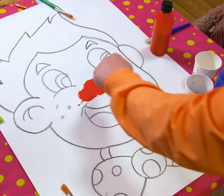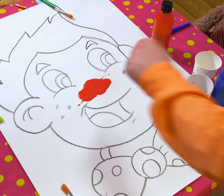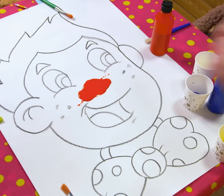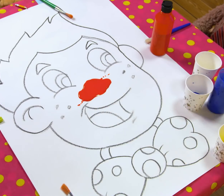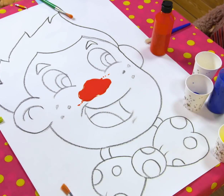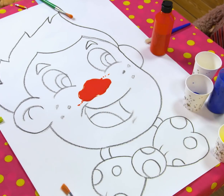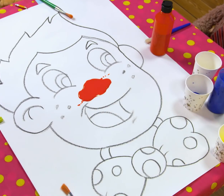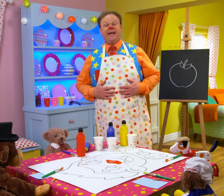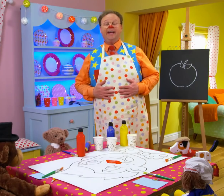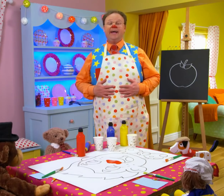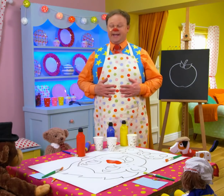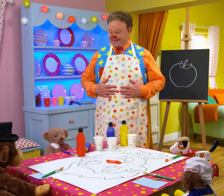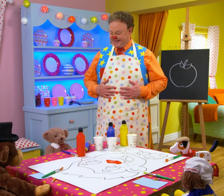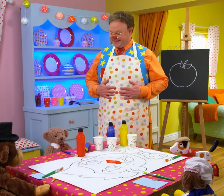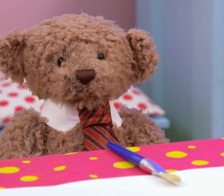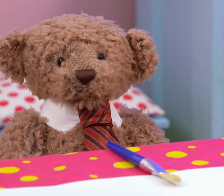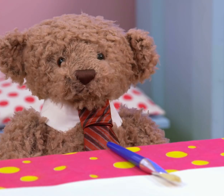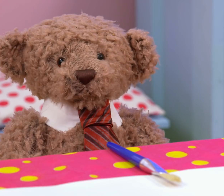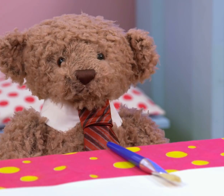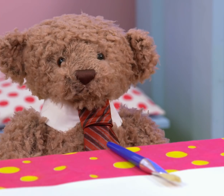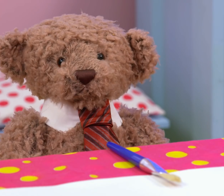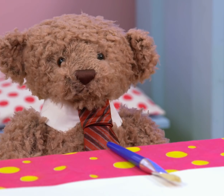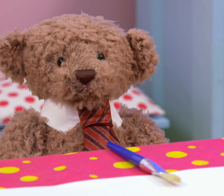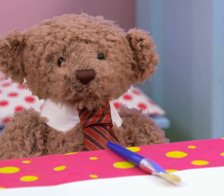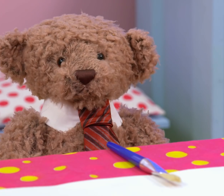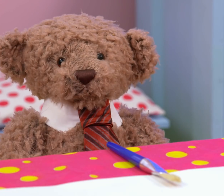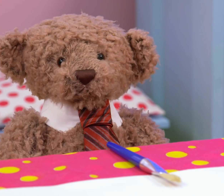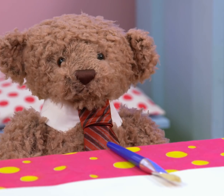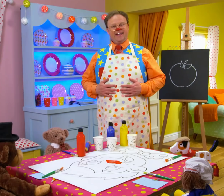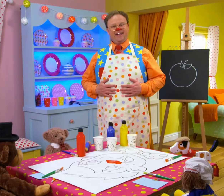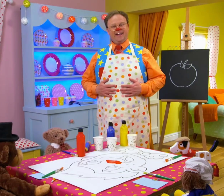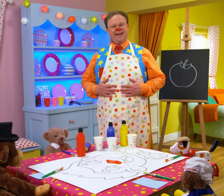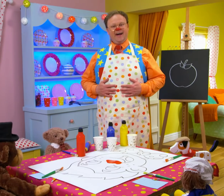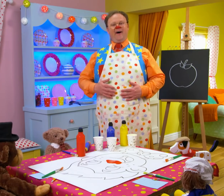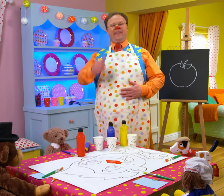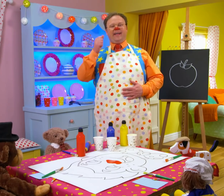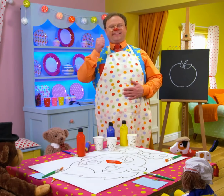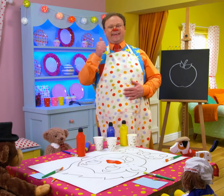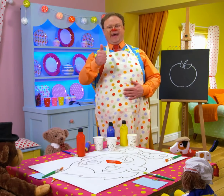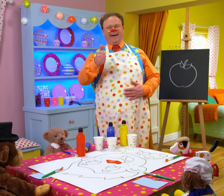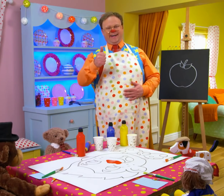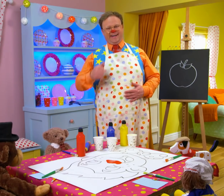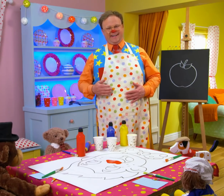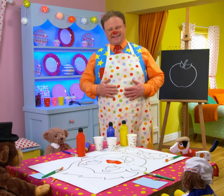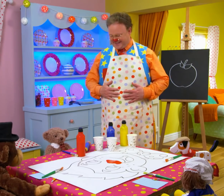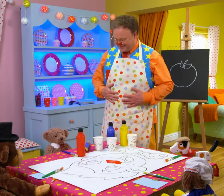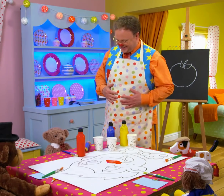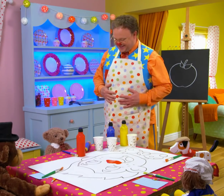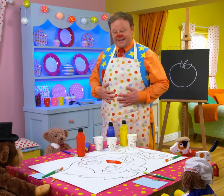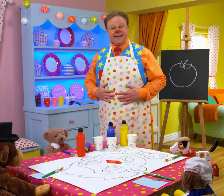Woohoo! Tumble Ted has really loved his first day at school, Teacher Tumble. Oh, that's good! There's a present